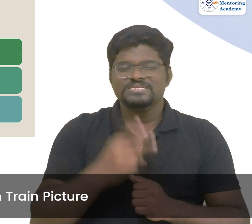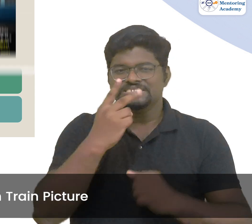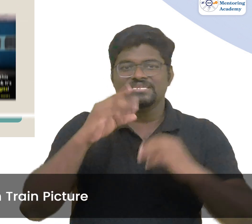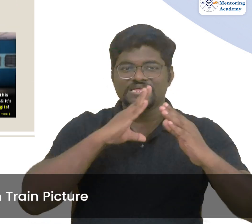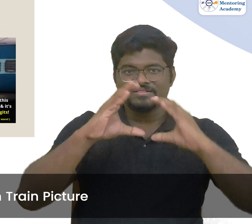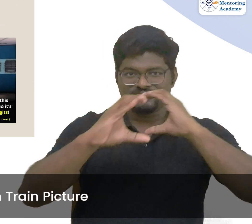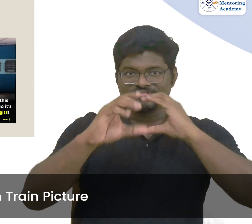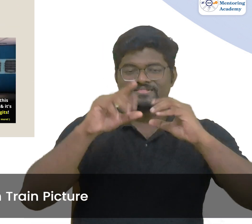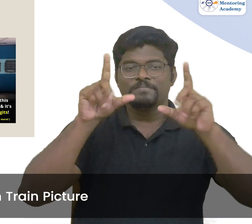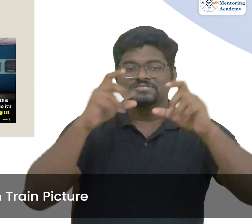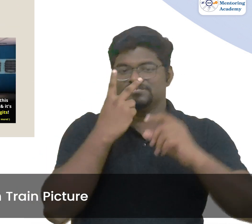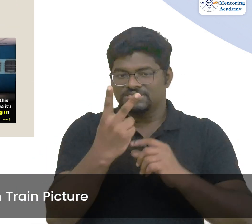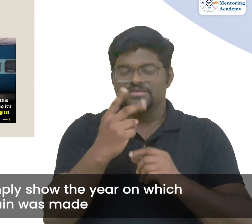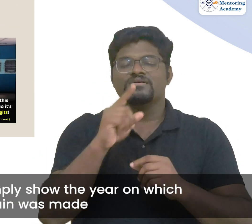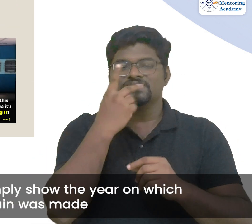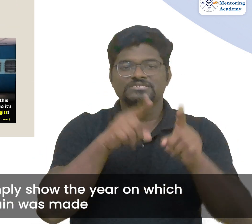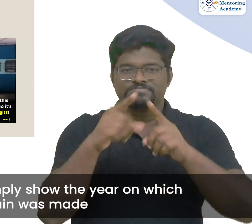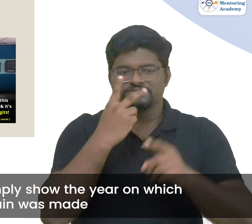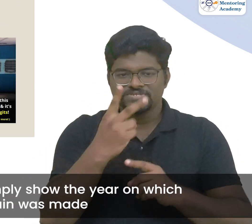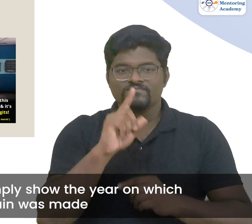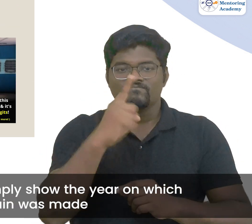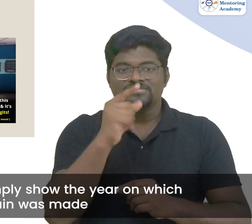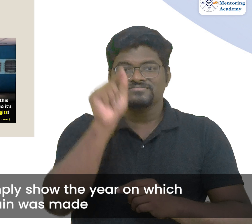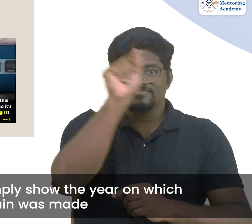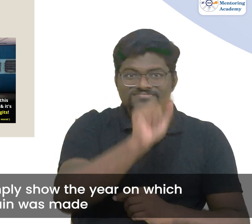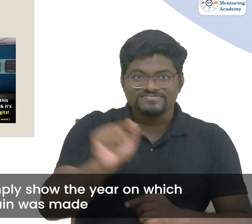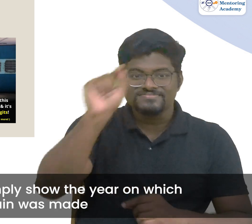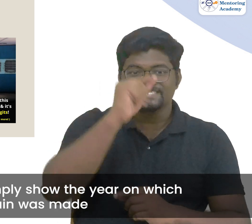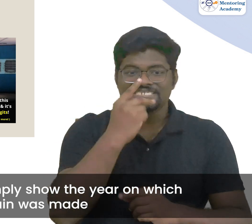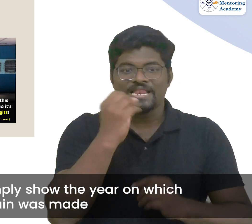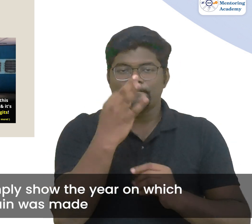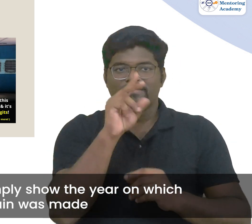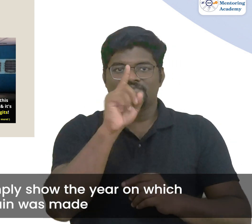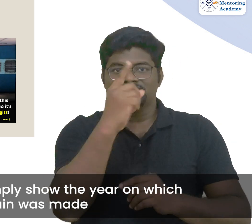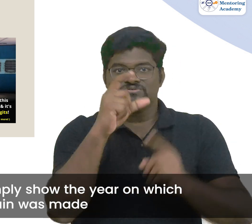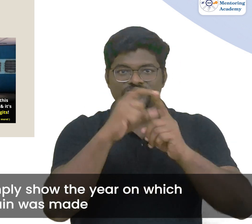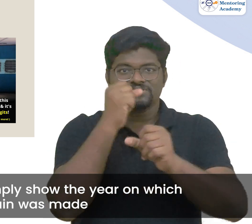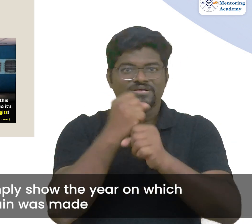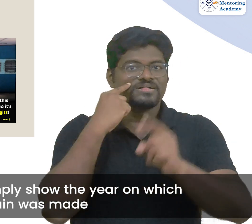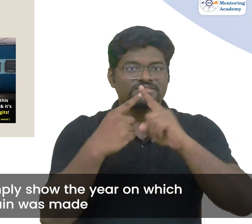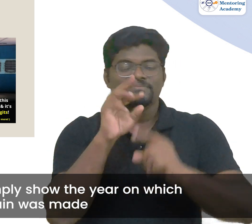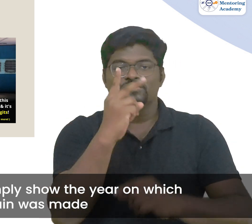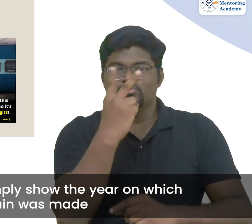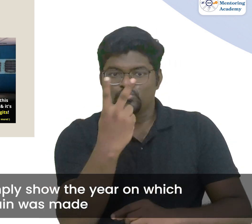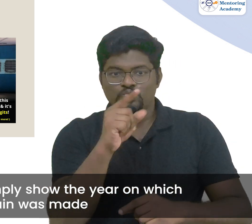Coach train picture. The first 2 digits simply show the year on which the train was made.